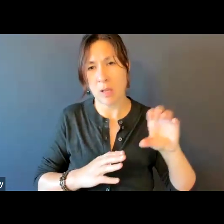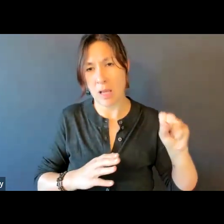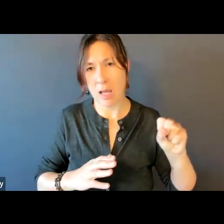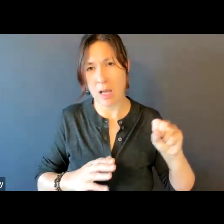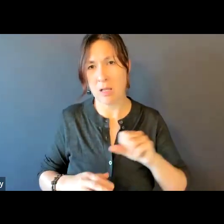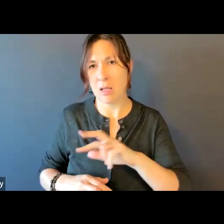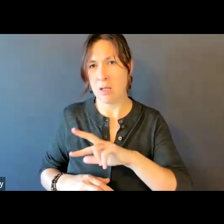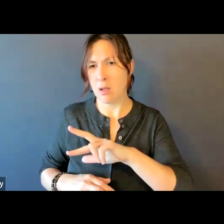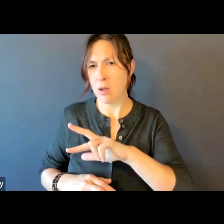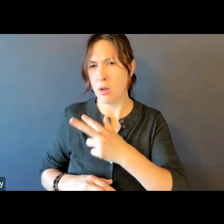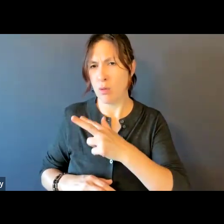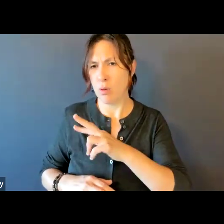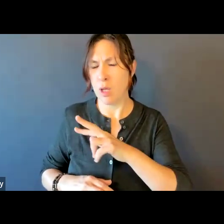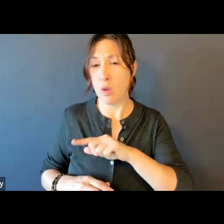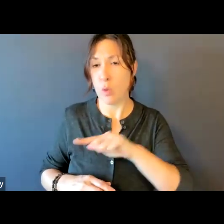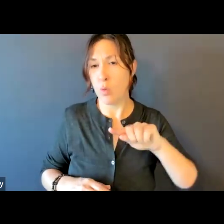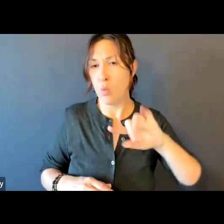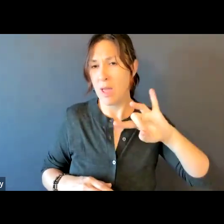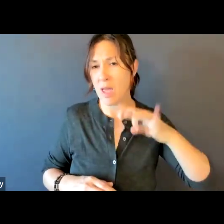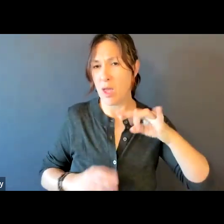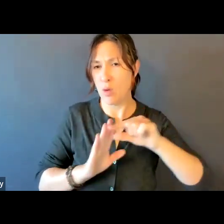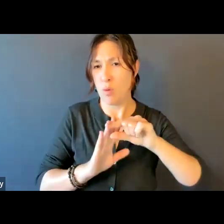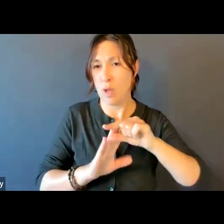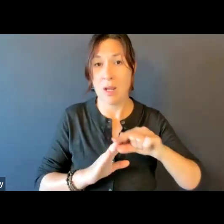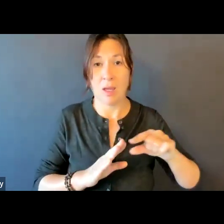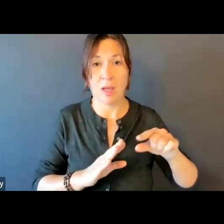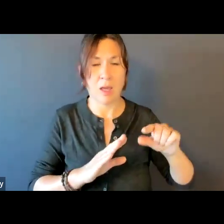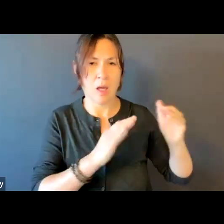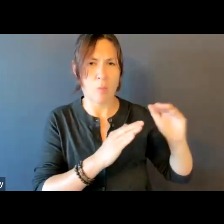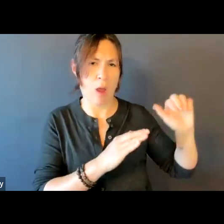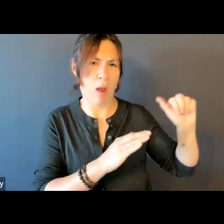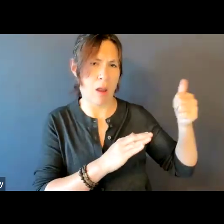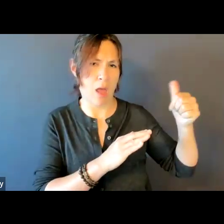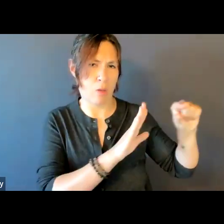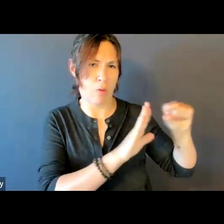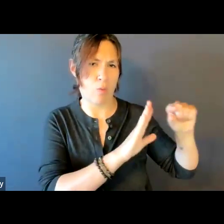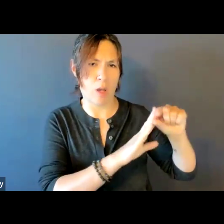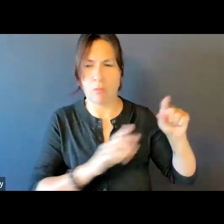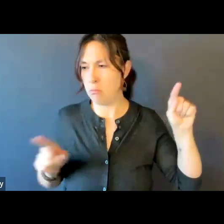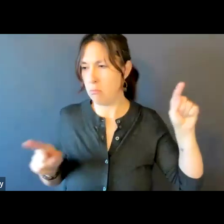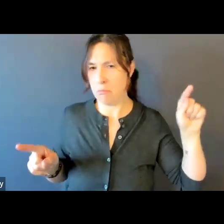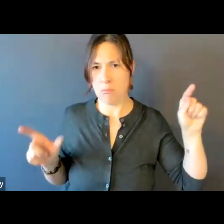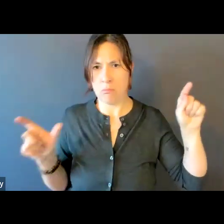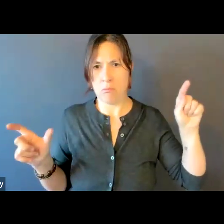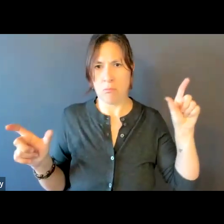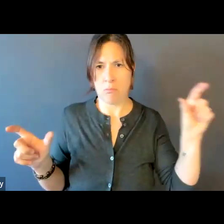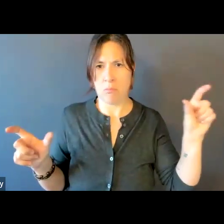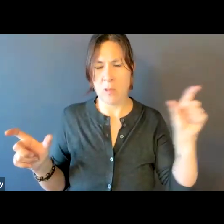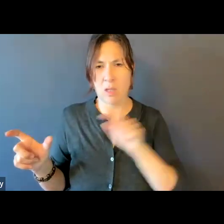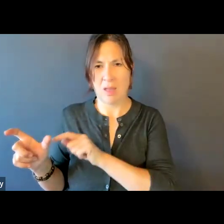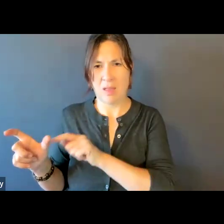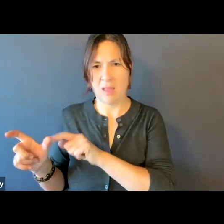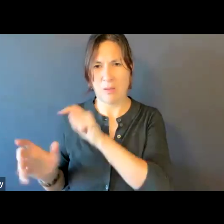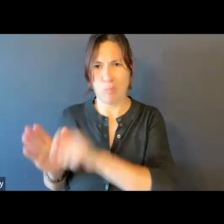the grade 10. And I was just wondering how you guys are looking at that information and what support you guys are providing during this transitional phase for the students